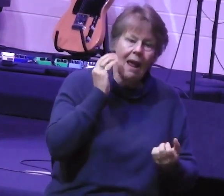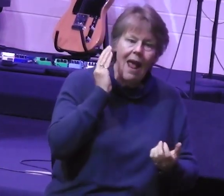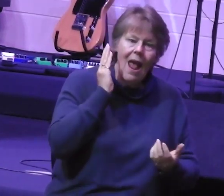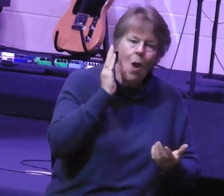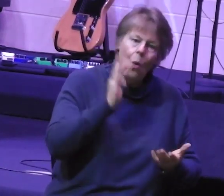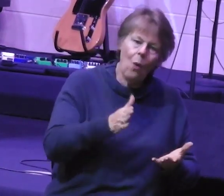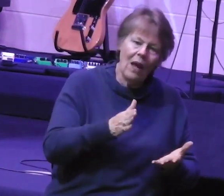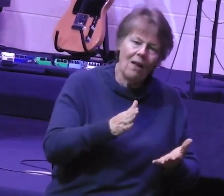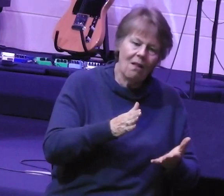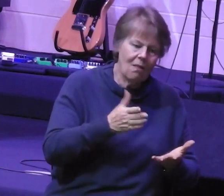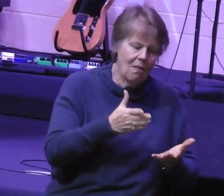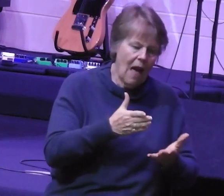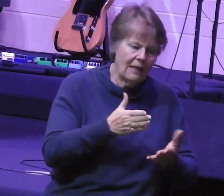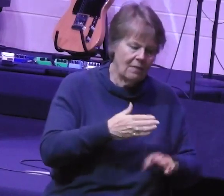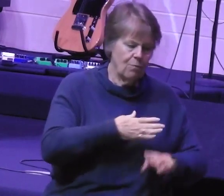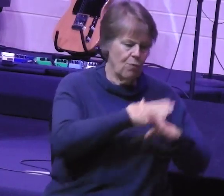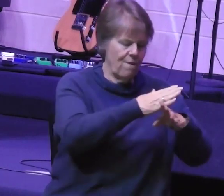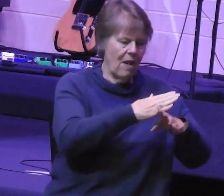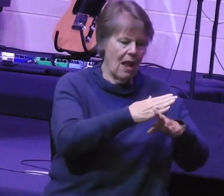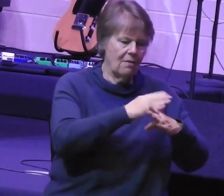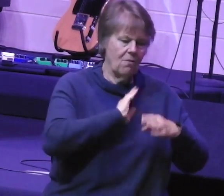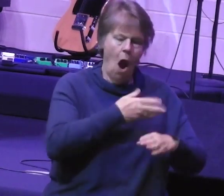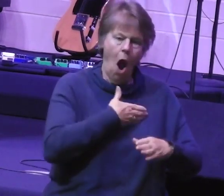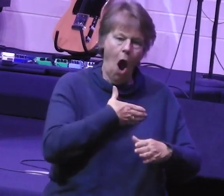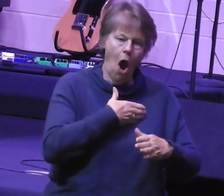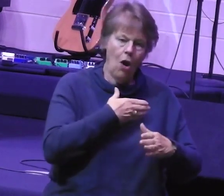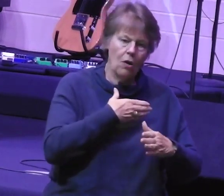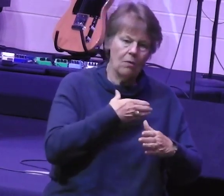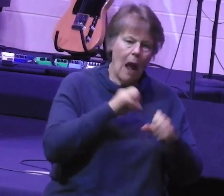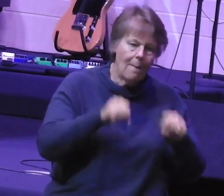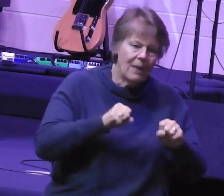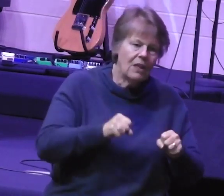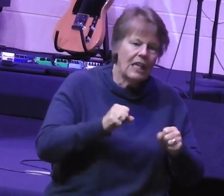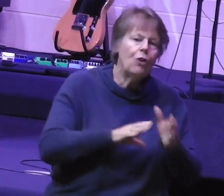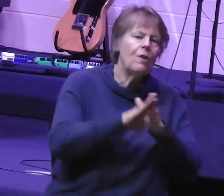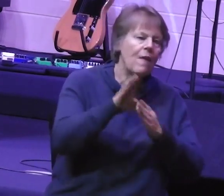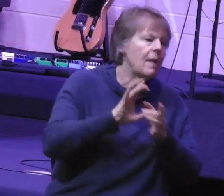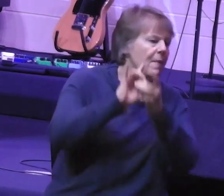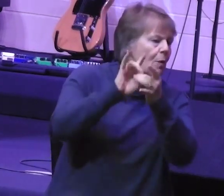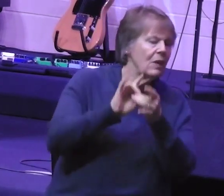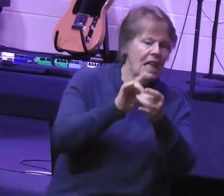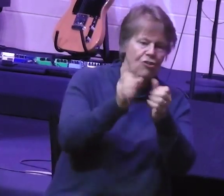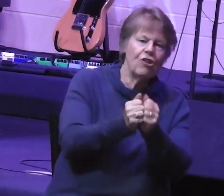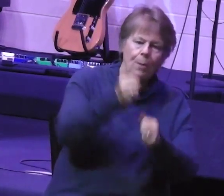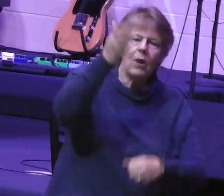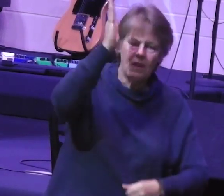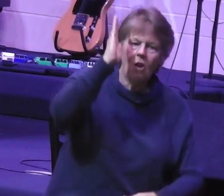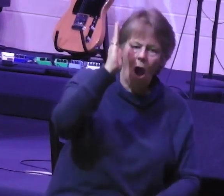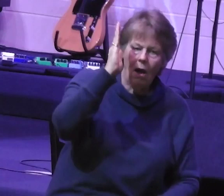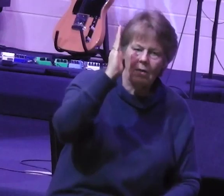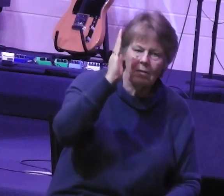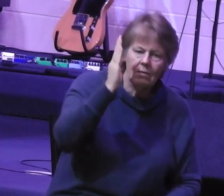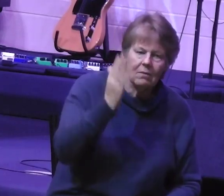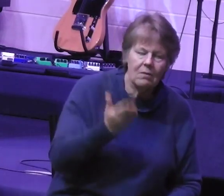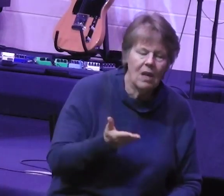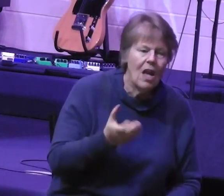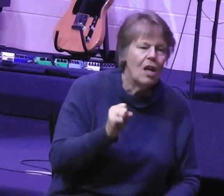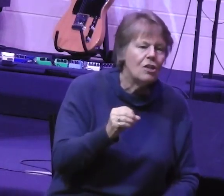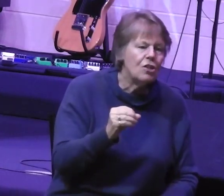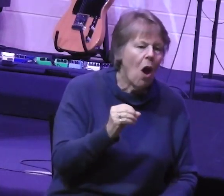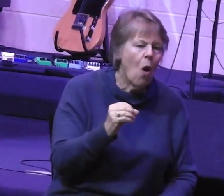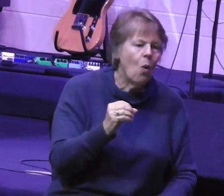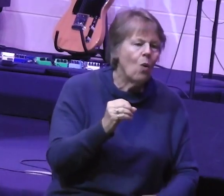our ability to have a relationship with God. So here's what we're going to do. We're going to